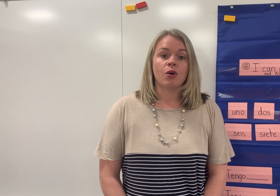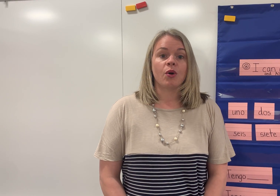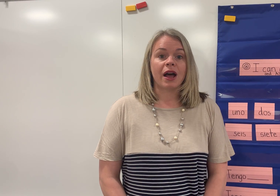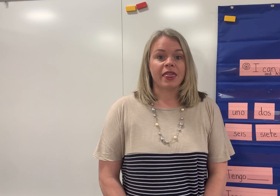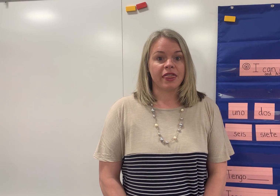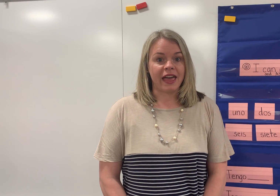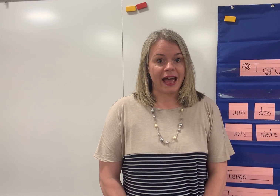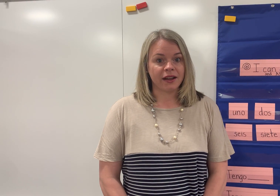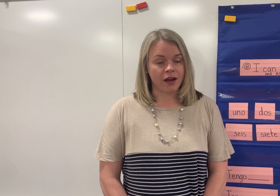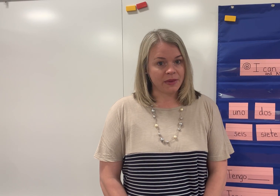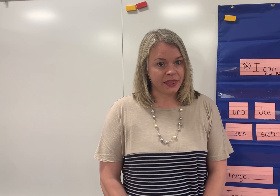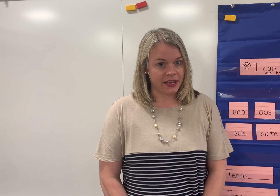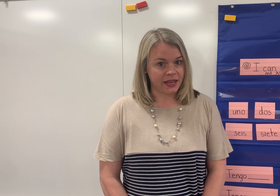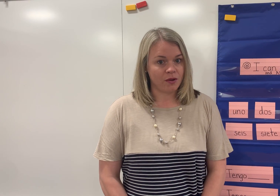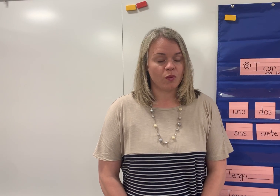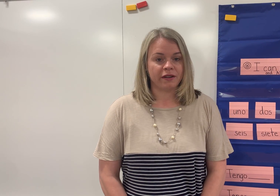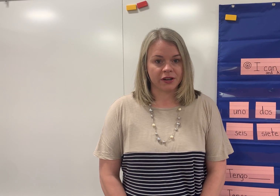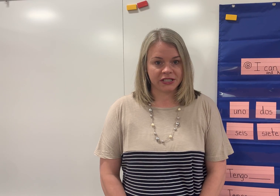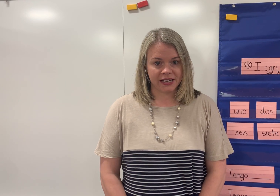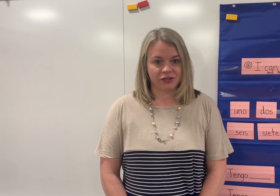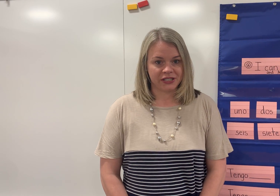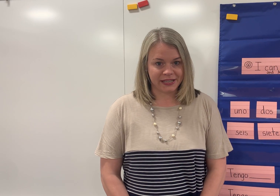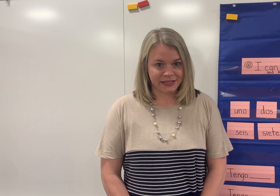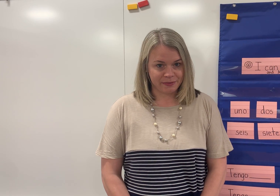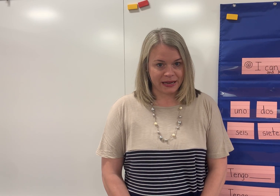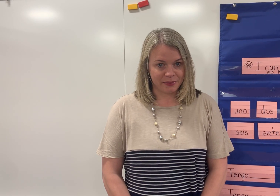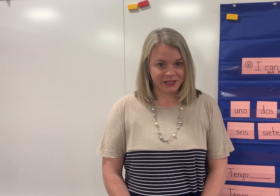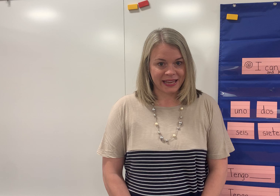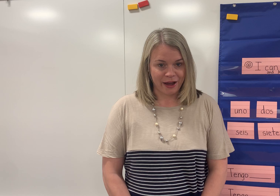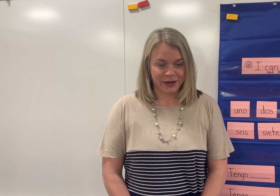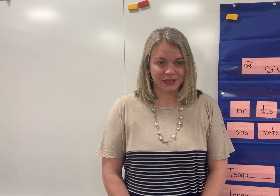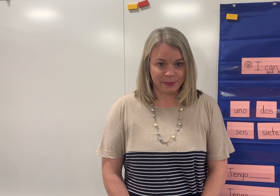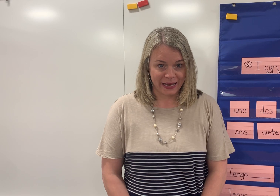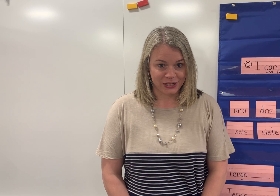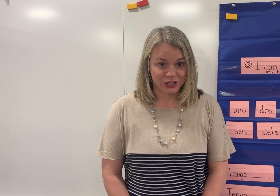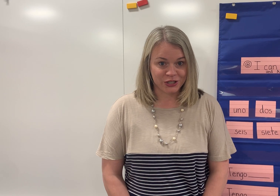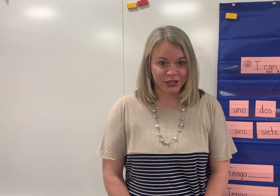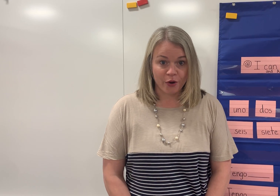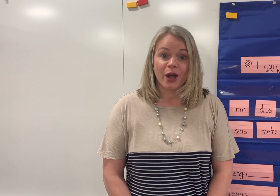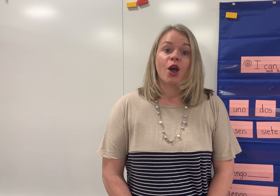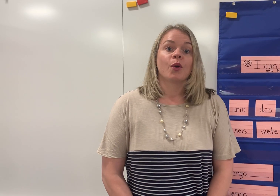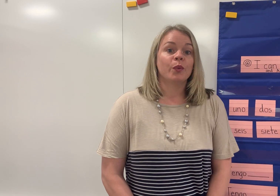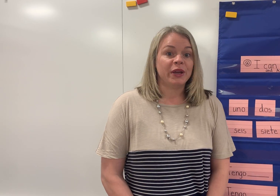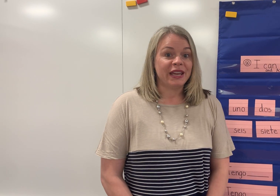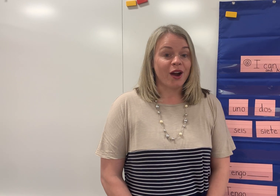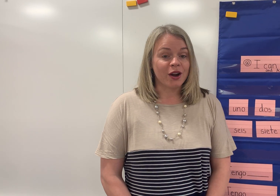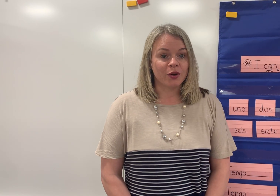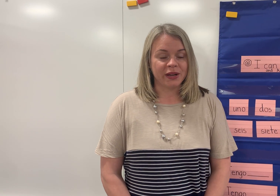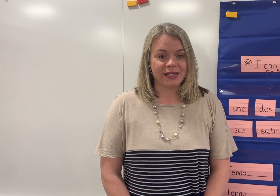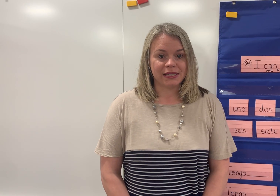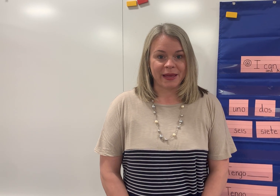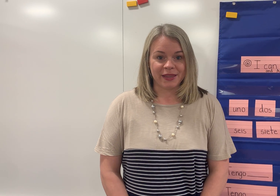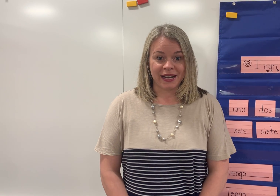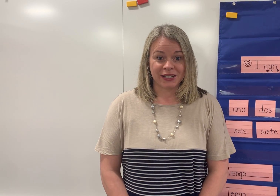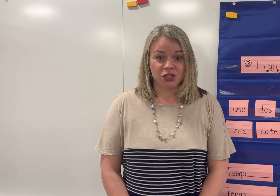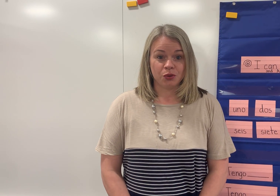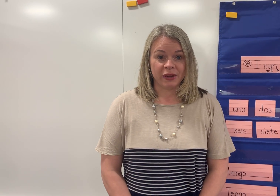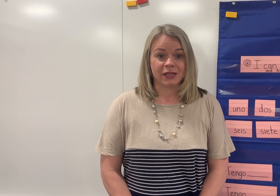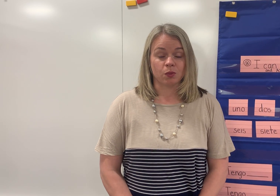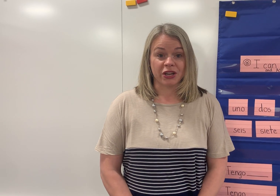so that got me thinking one of our standards is to be able to count in Spanish. And so we are going to spend the next 2 weeks working